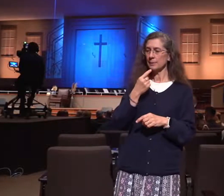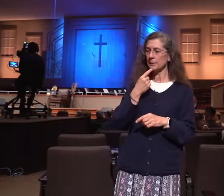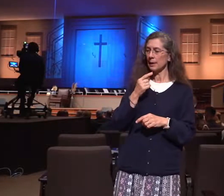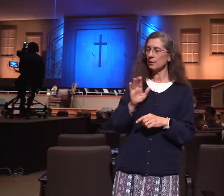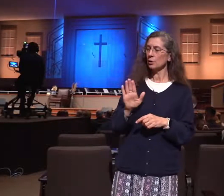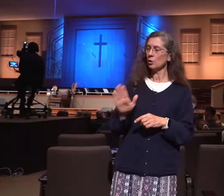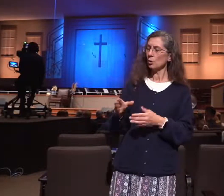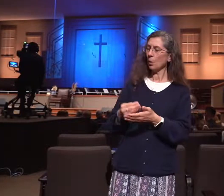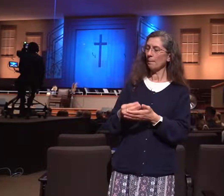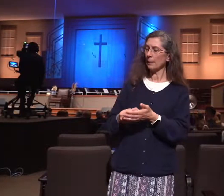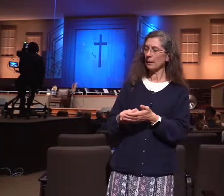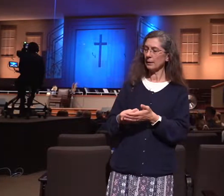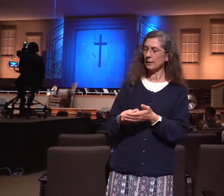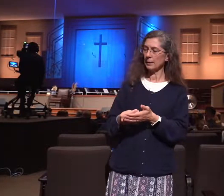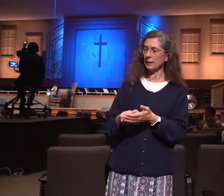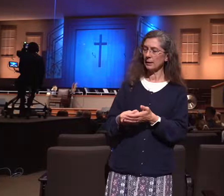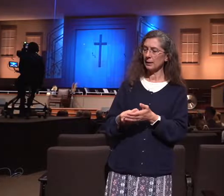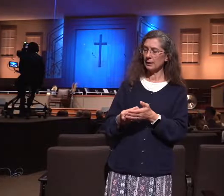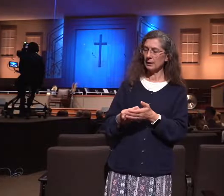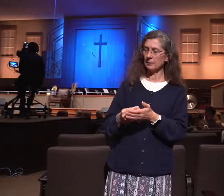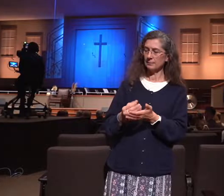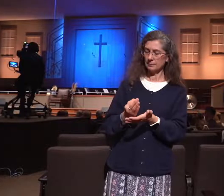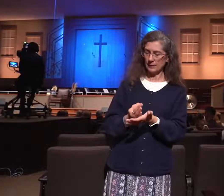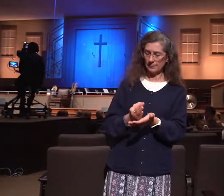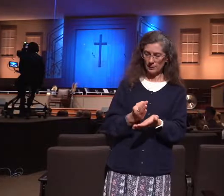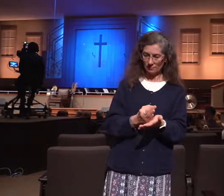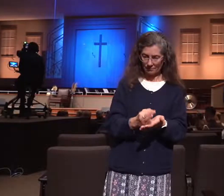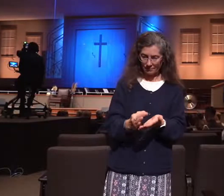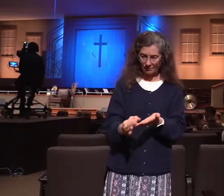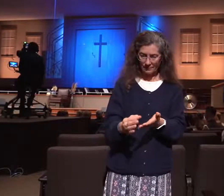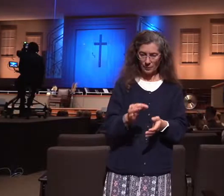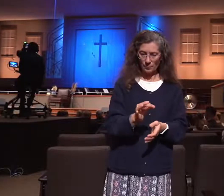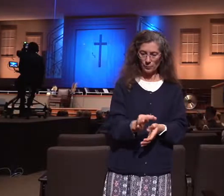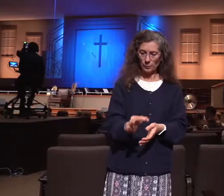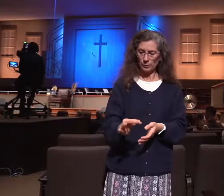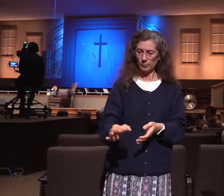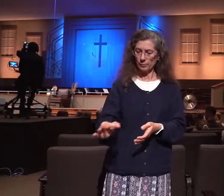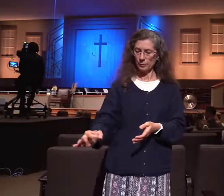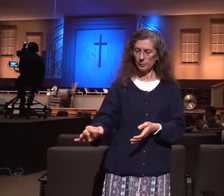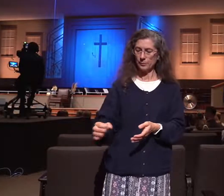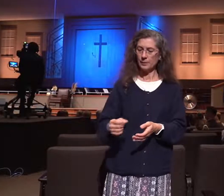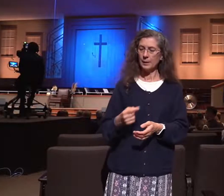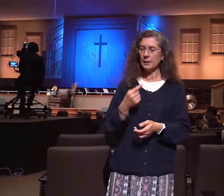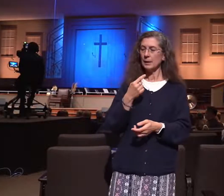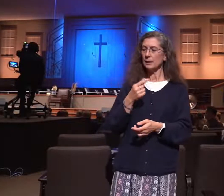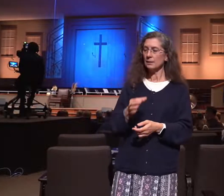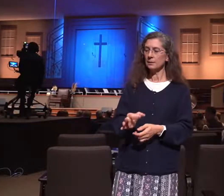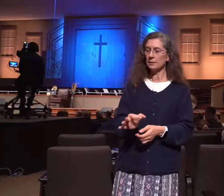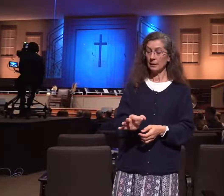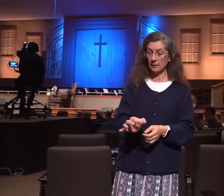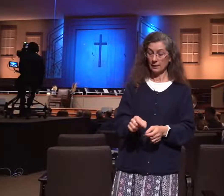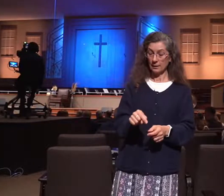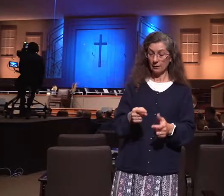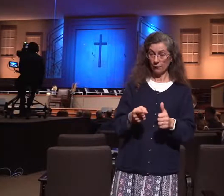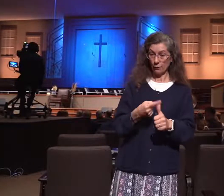dimes in a row, and picked up one of them and said, John, this dime belongs to